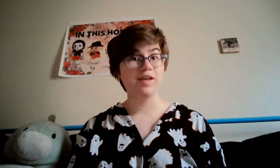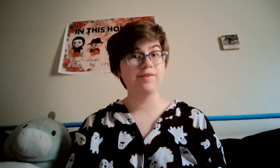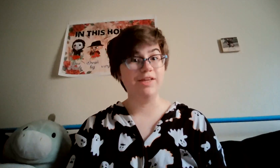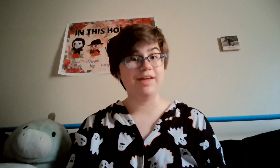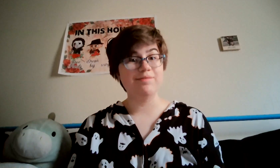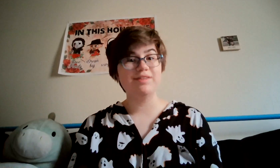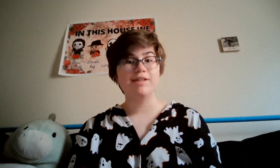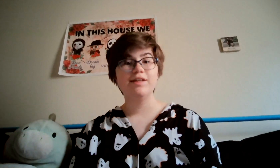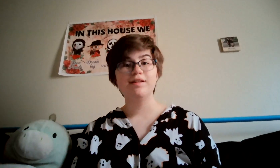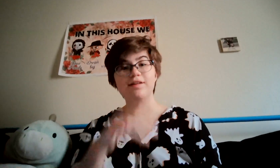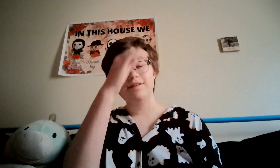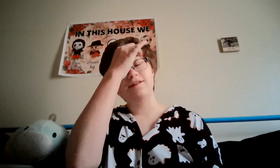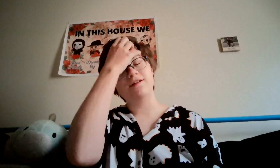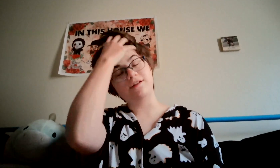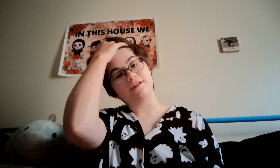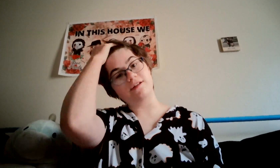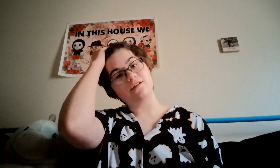Video games.